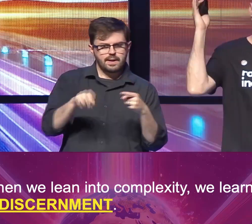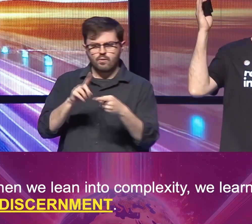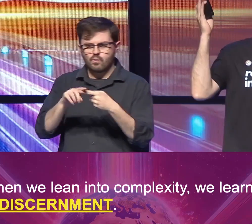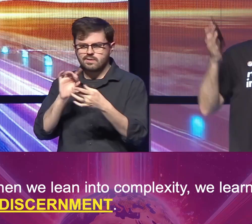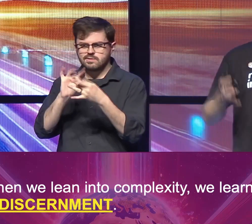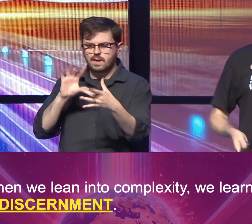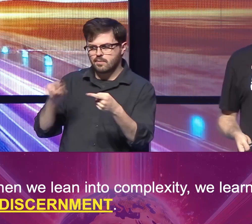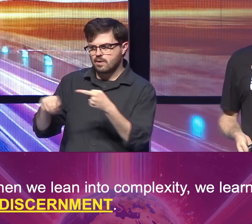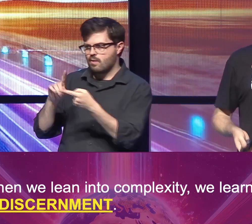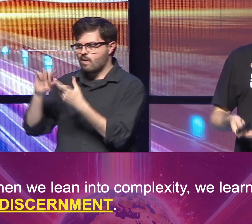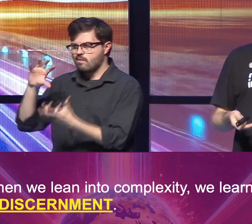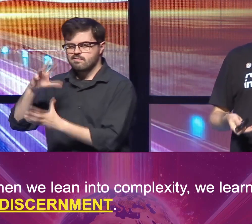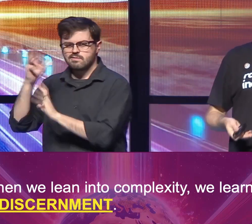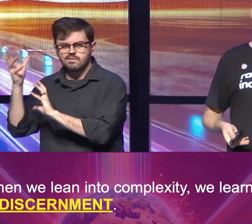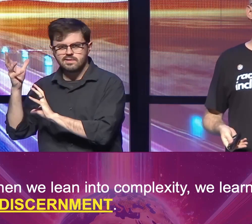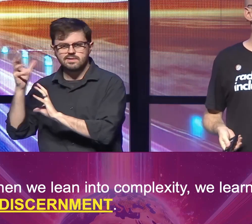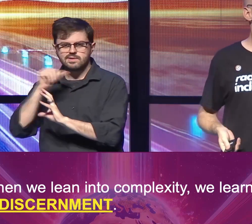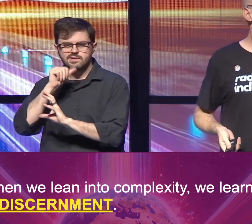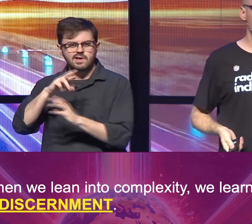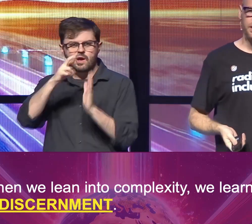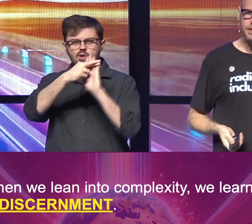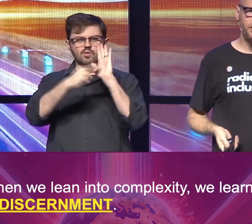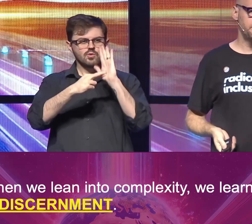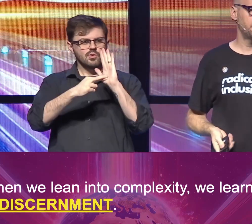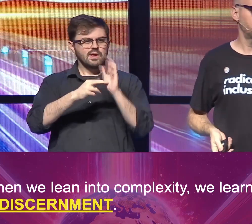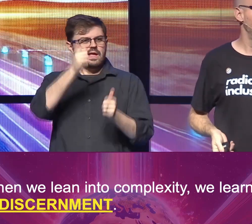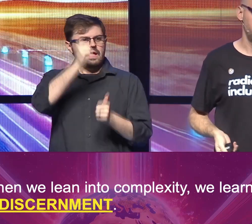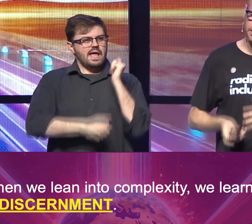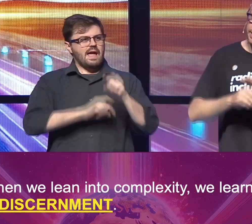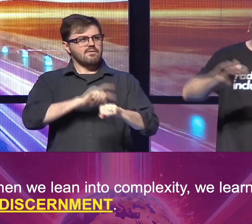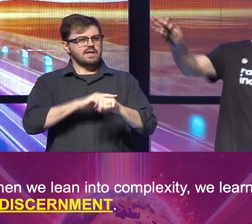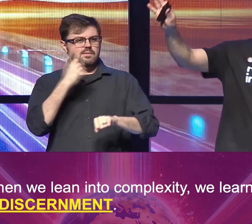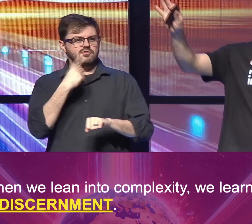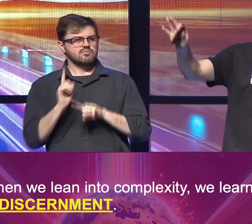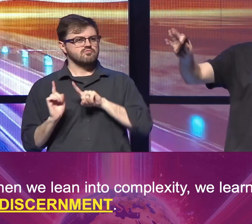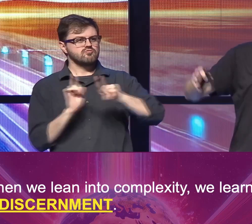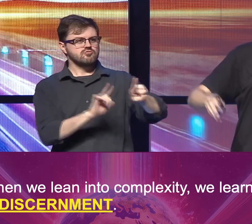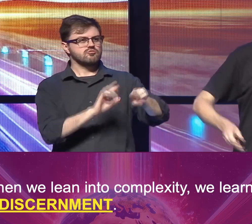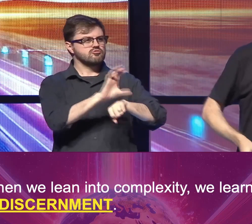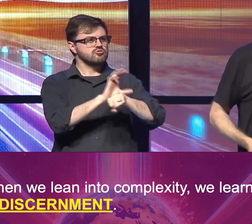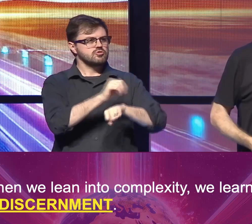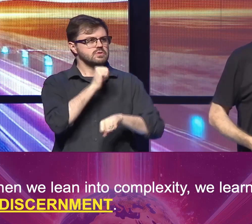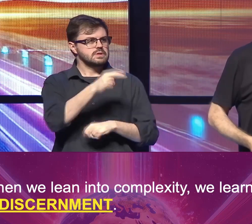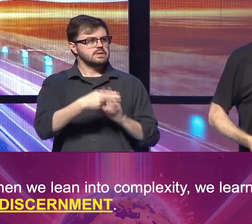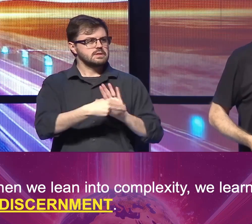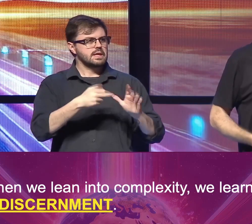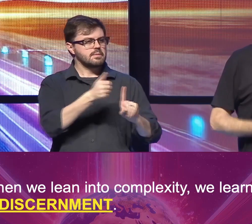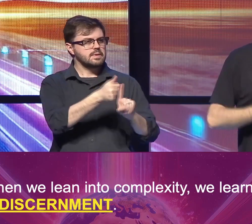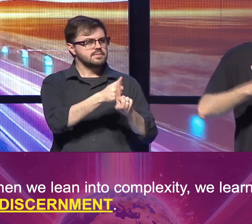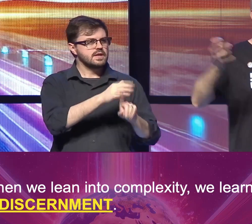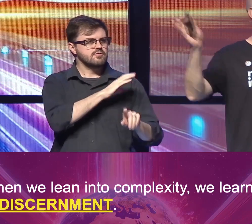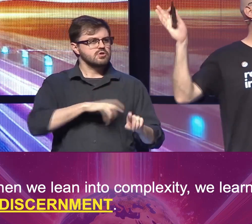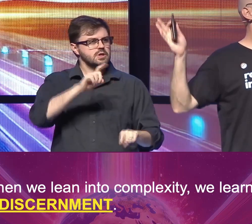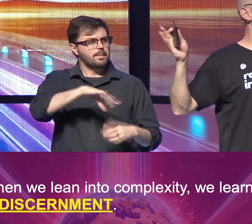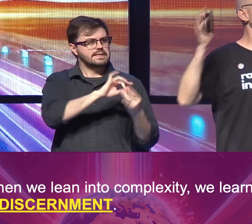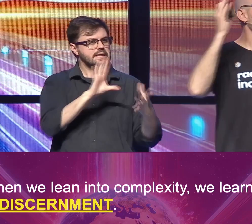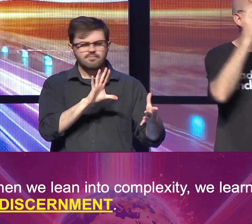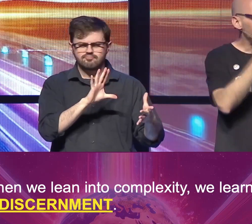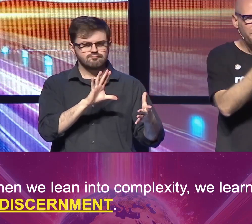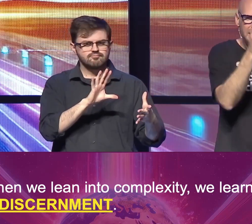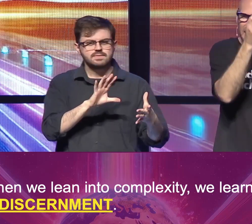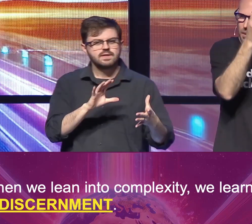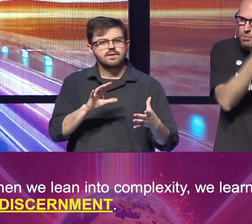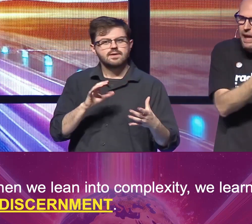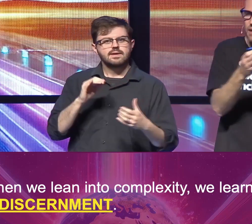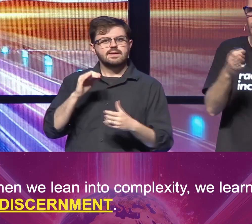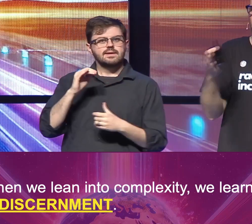that every time in our lives, if a person doesn't go to your church or doesn't call themselves a Christian, separate, right? Or just accommodate with anything. Anytime we